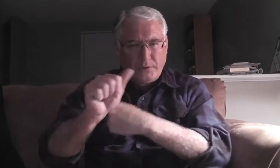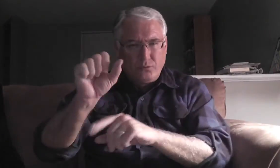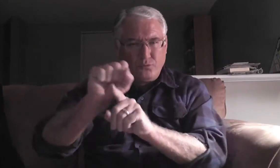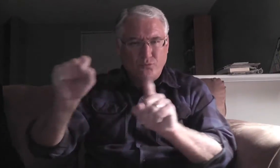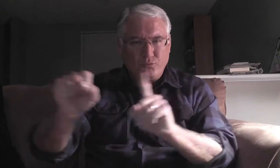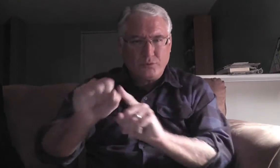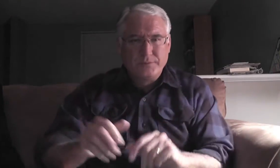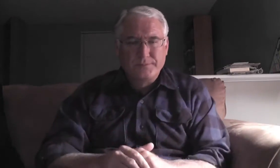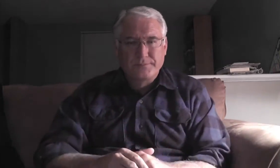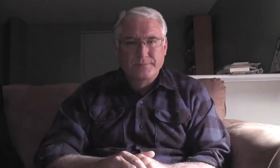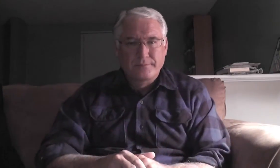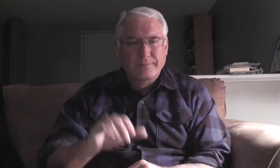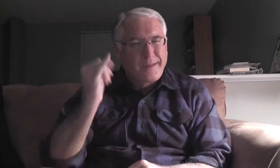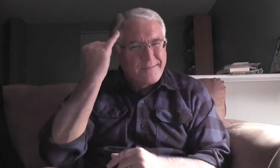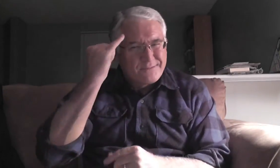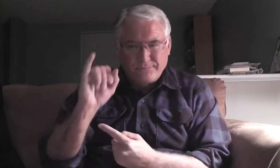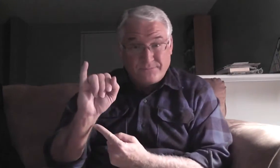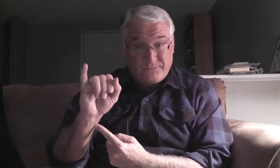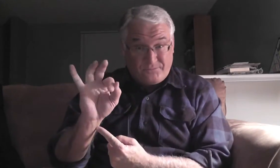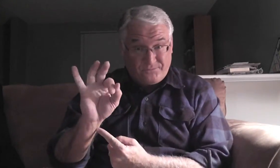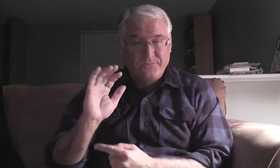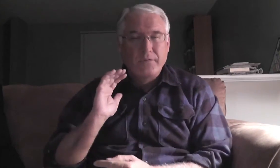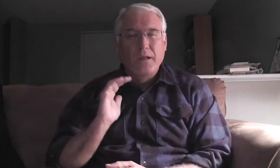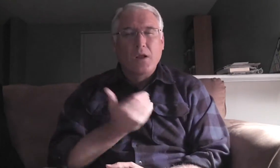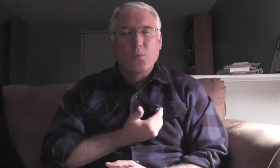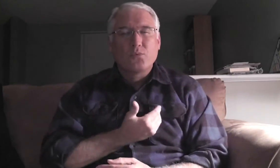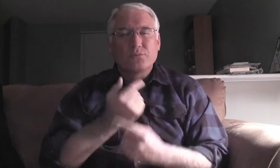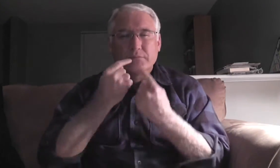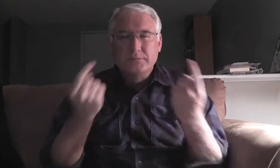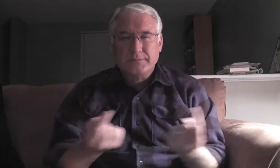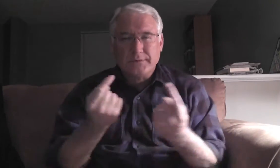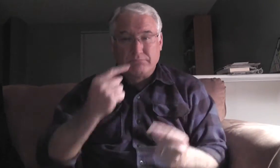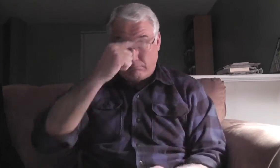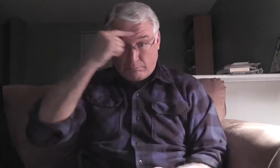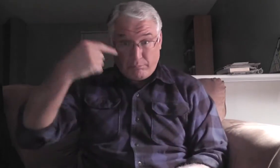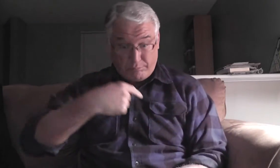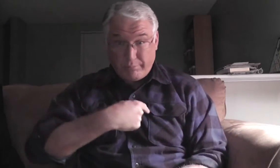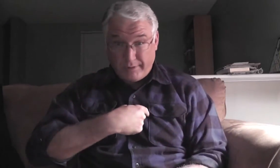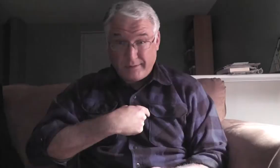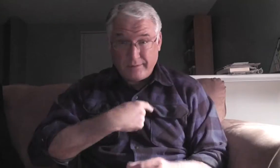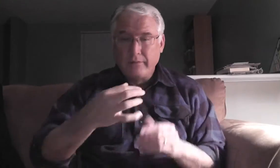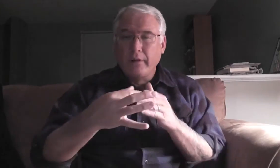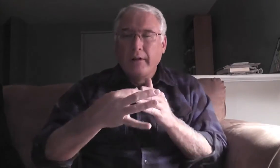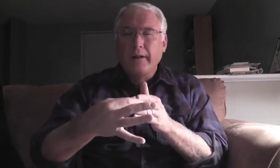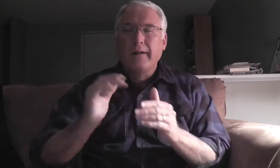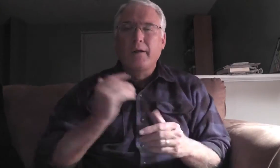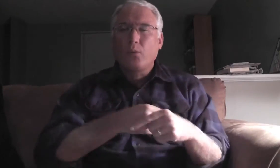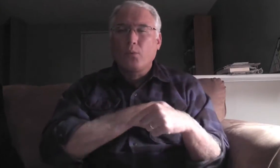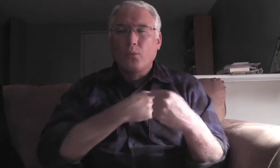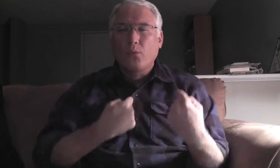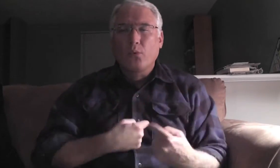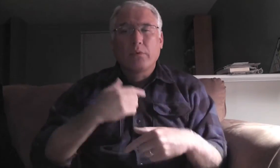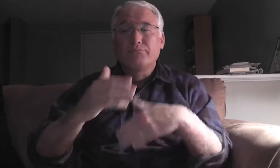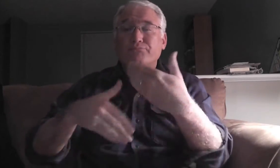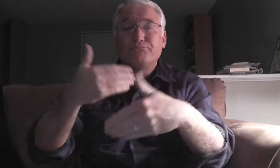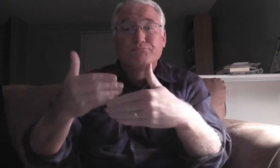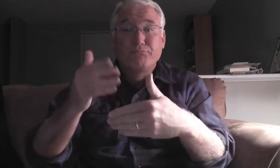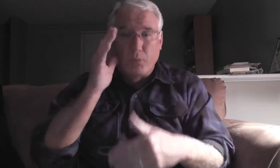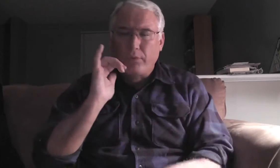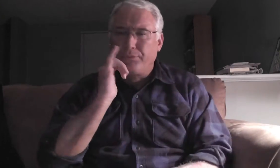That's a dangerous situation. If our sins are so black in our heart that they lead our hearts to